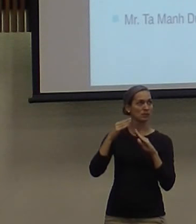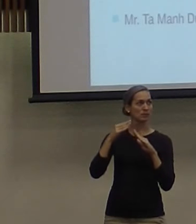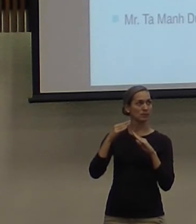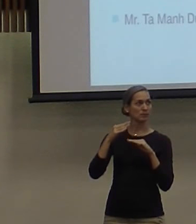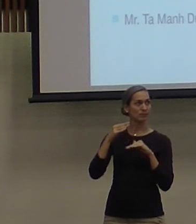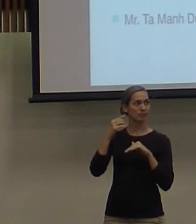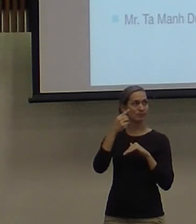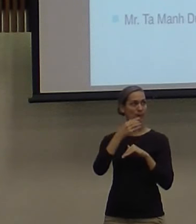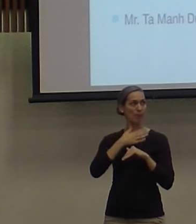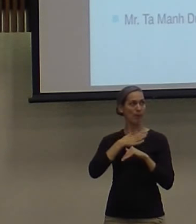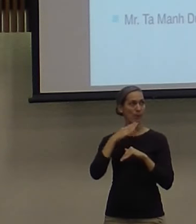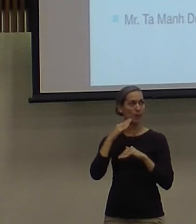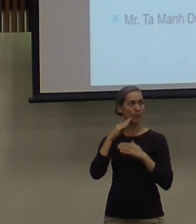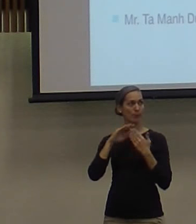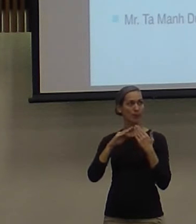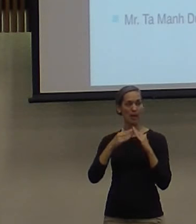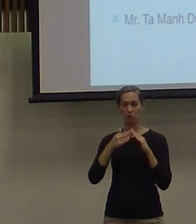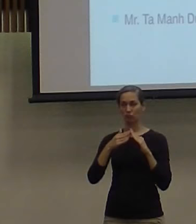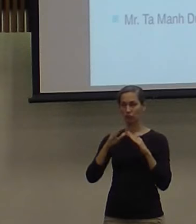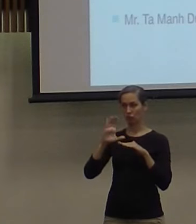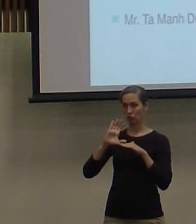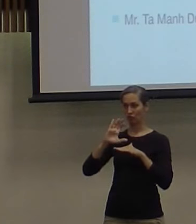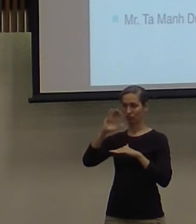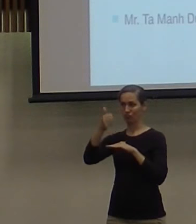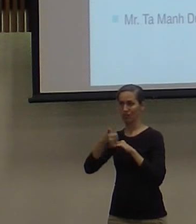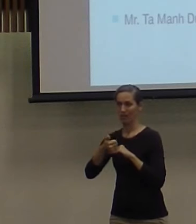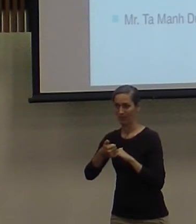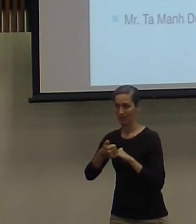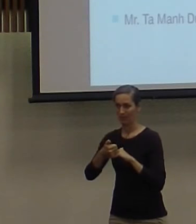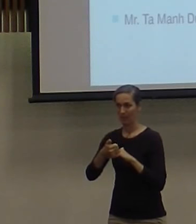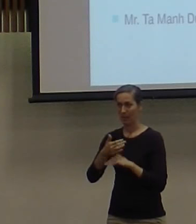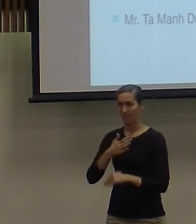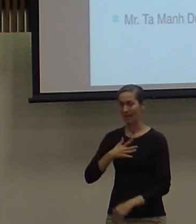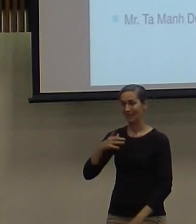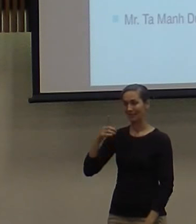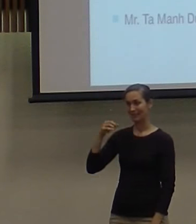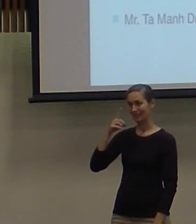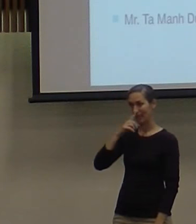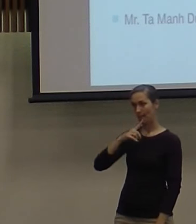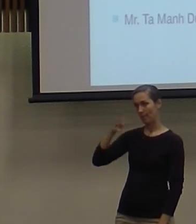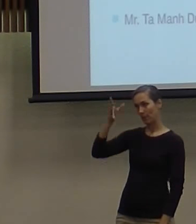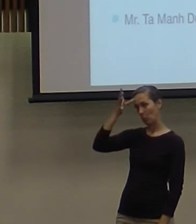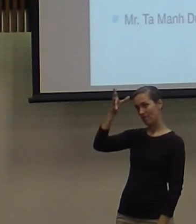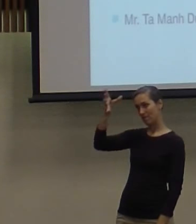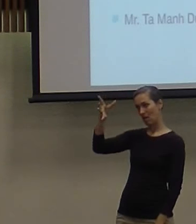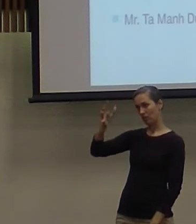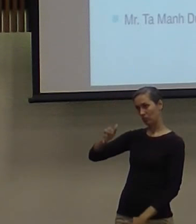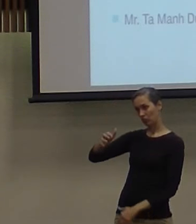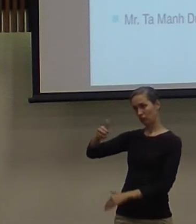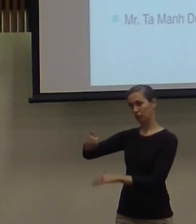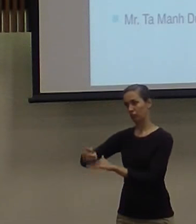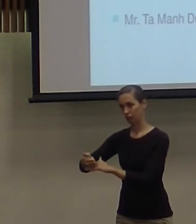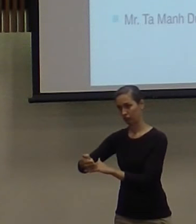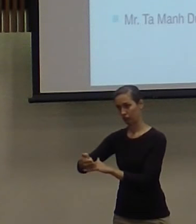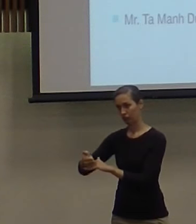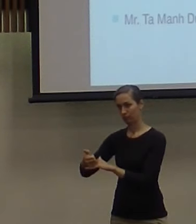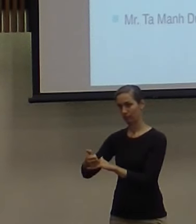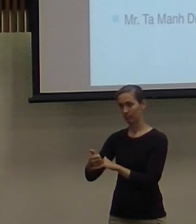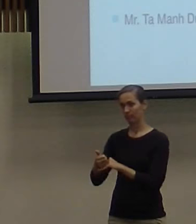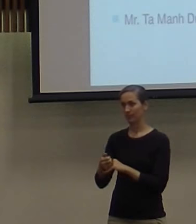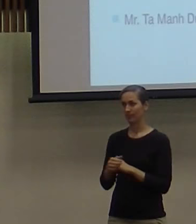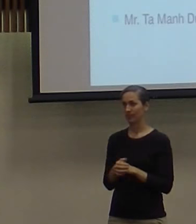my hometown, and this began with my step grandfather ministry. Of course, he was serving in